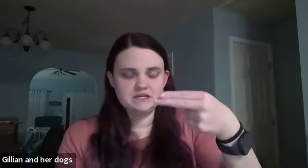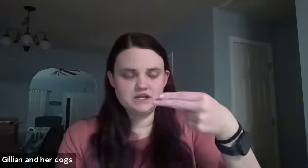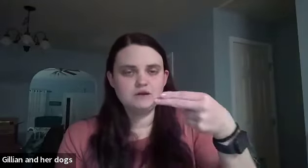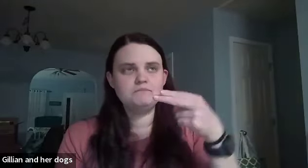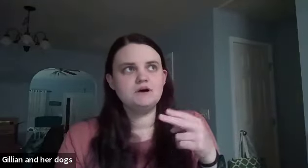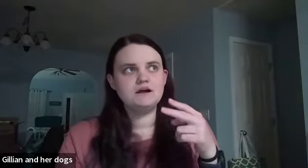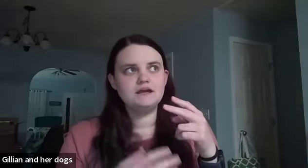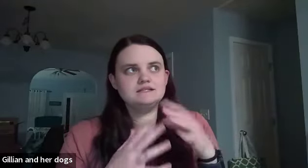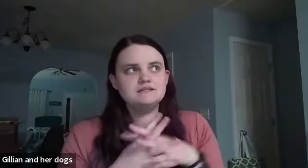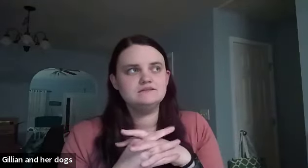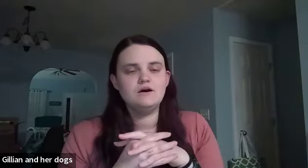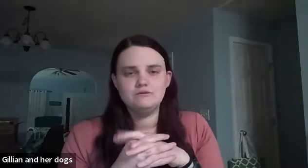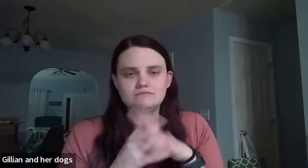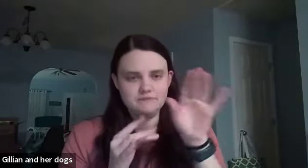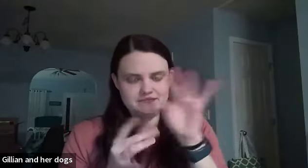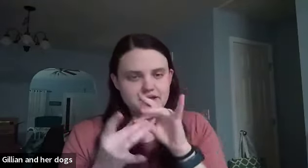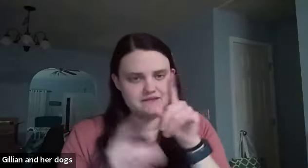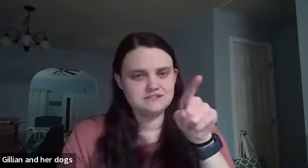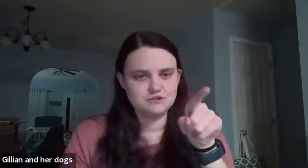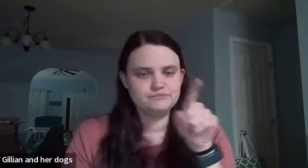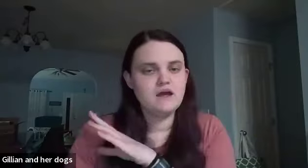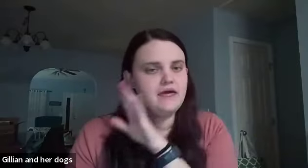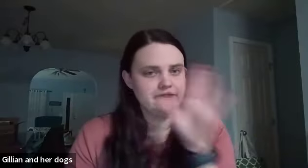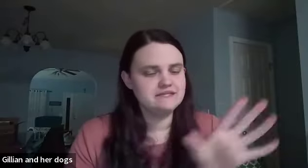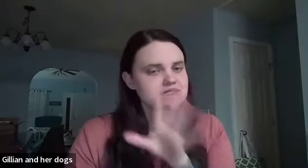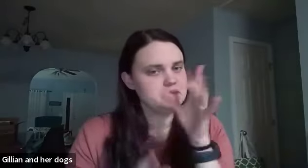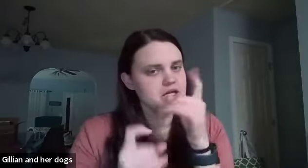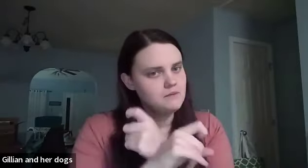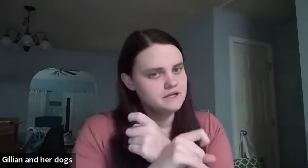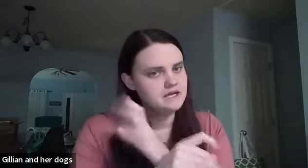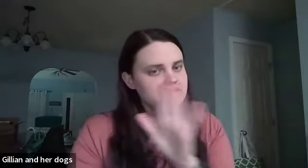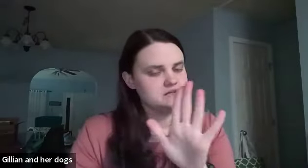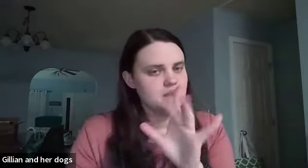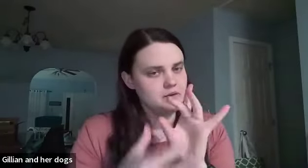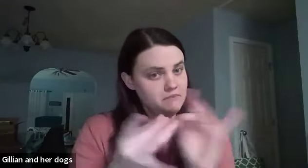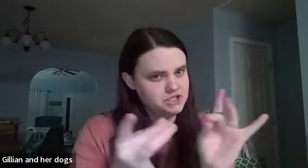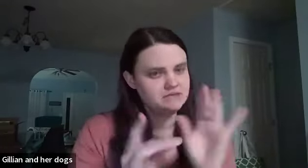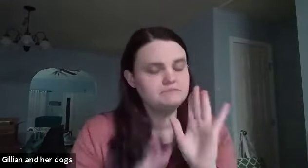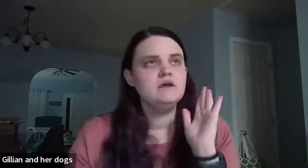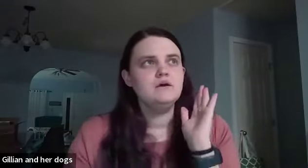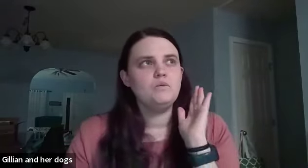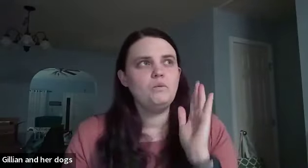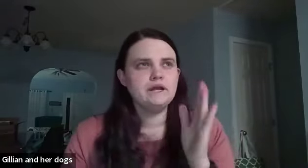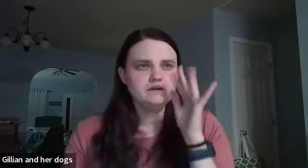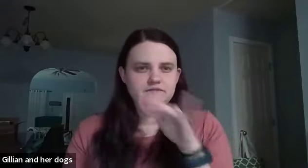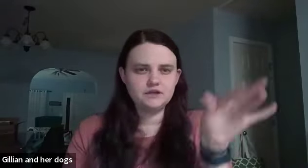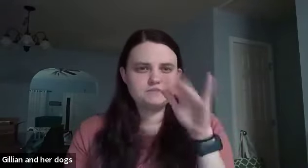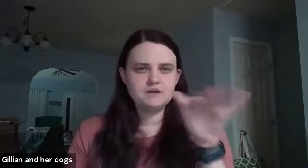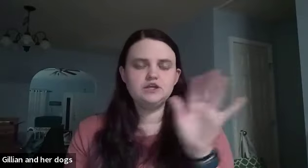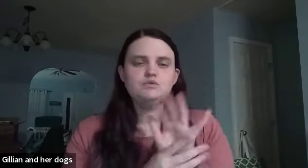be here, but oh, let me explain this too. This is a bit complicated. That's why I'm going to mention it. When you're finger spelling, you